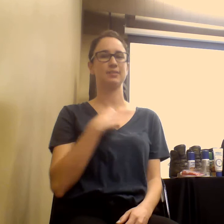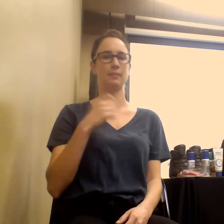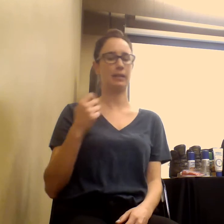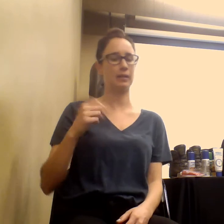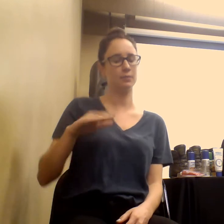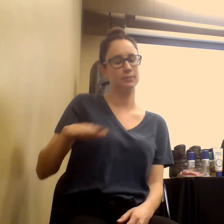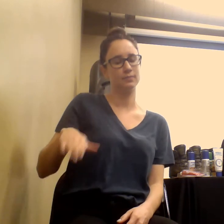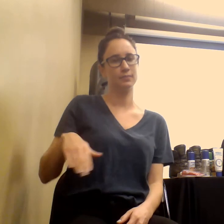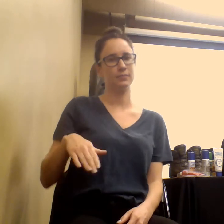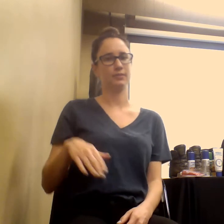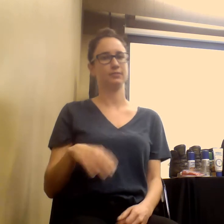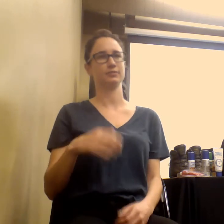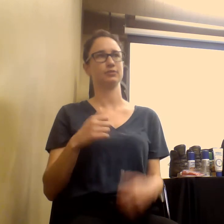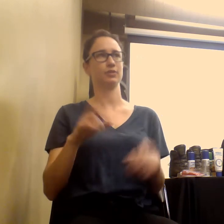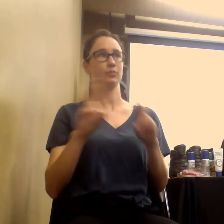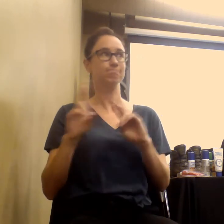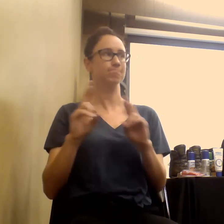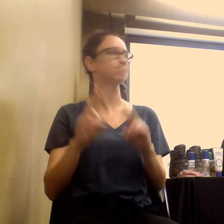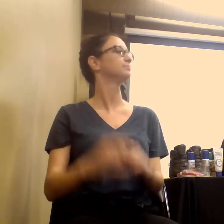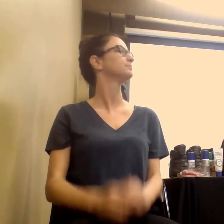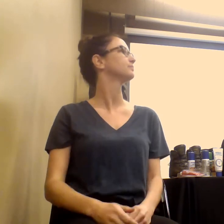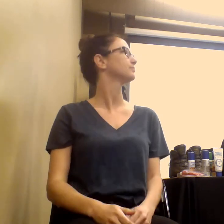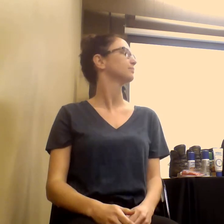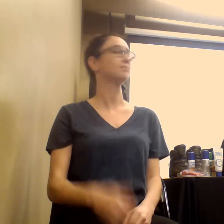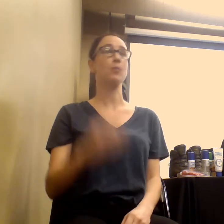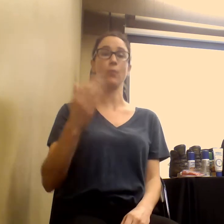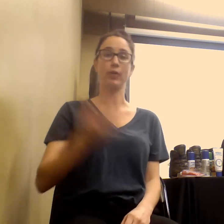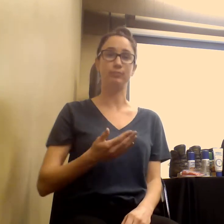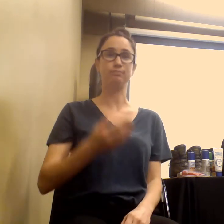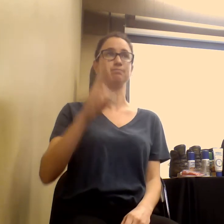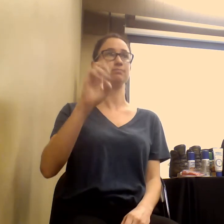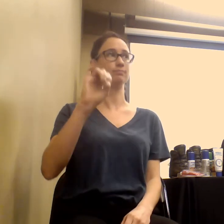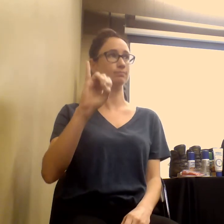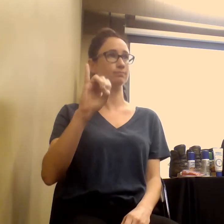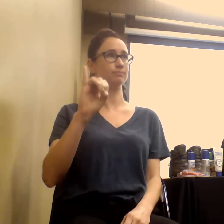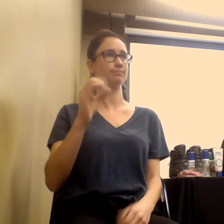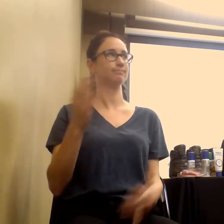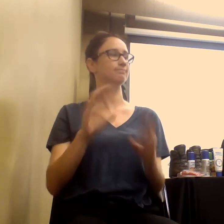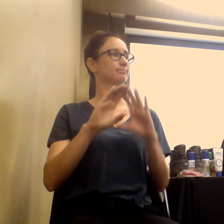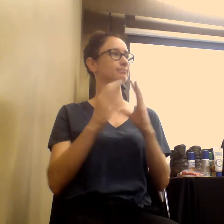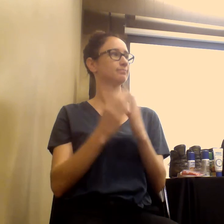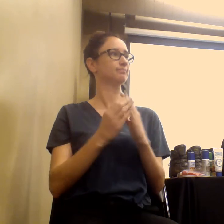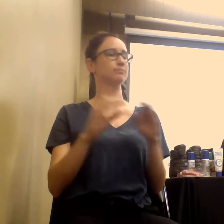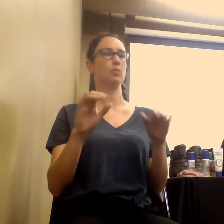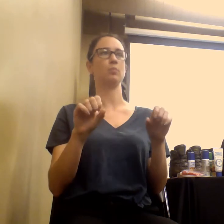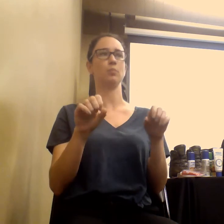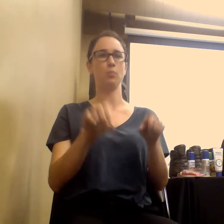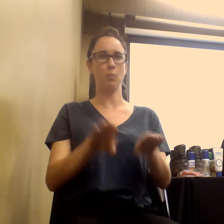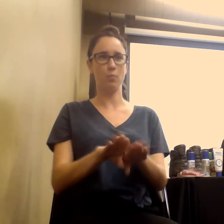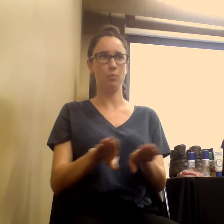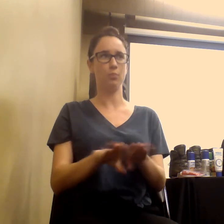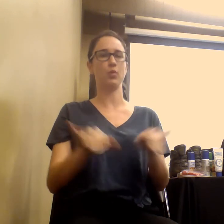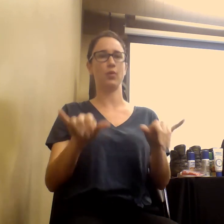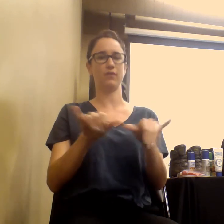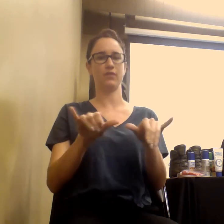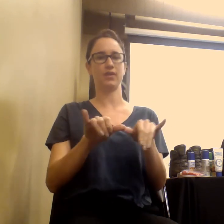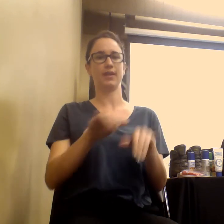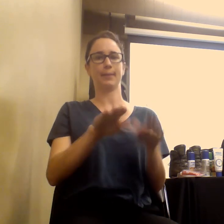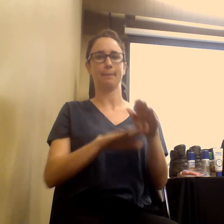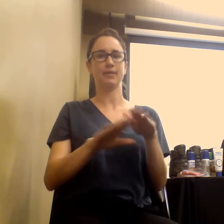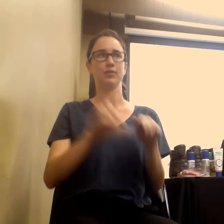First of all, welcome to REI. This is Boot Fitting Basics 101. A little bit about myself. My name is Manny.